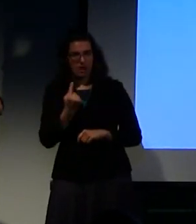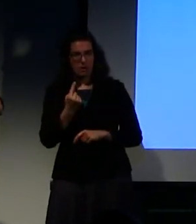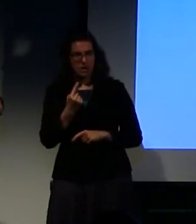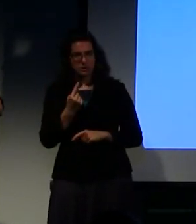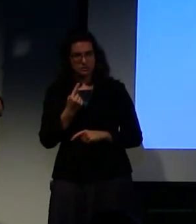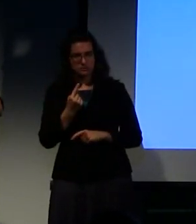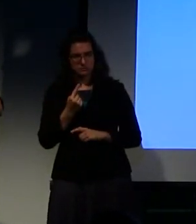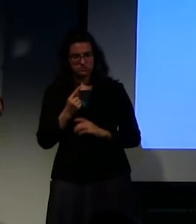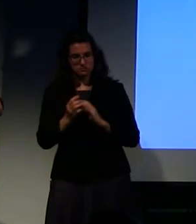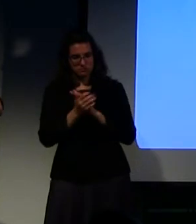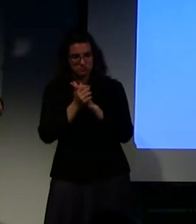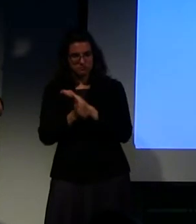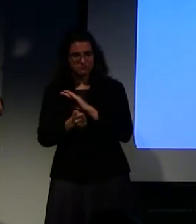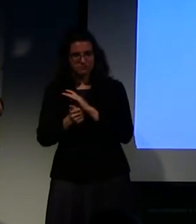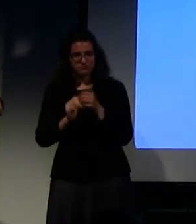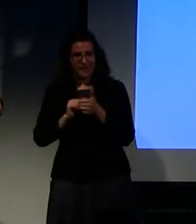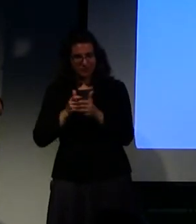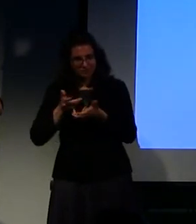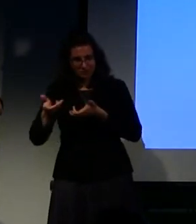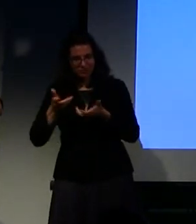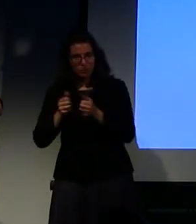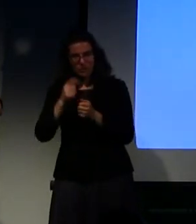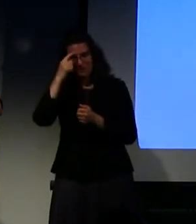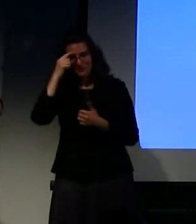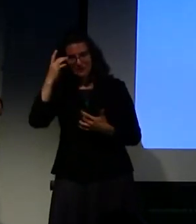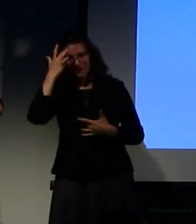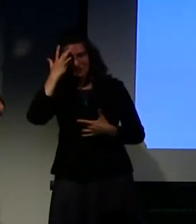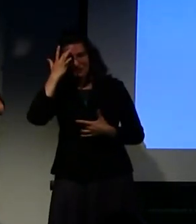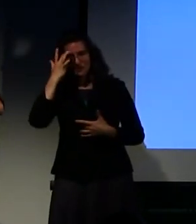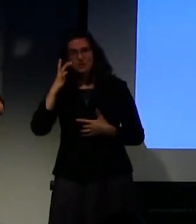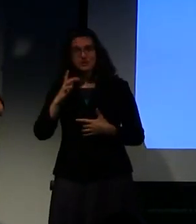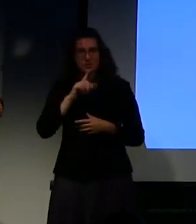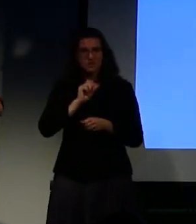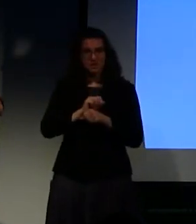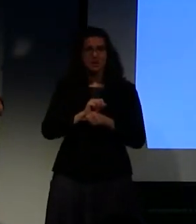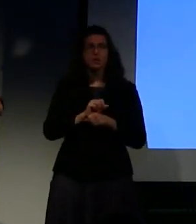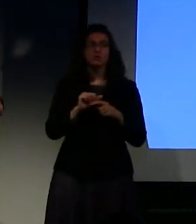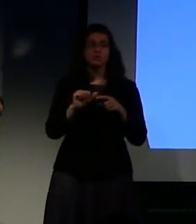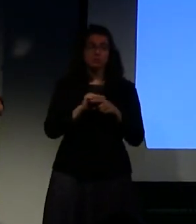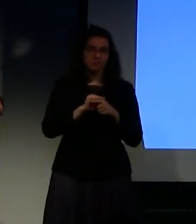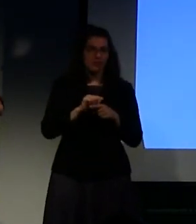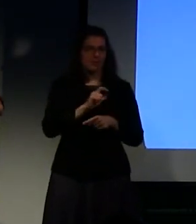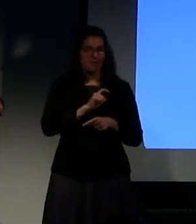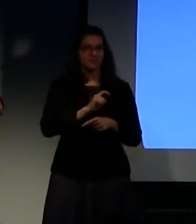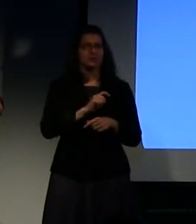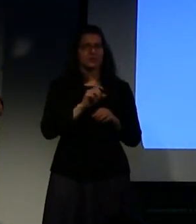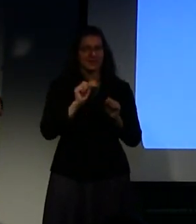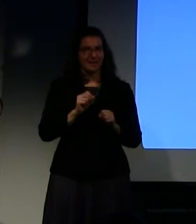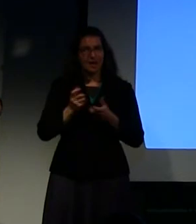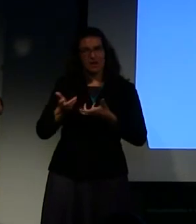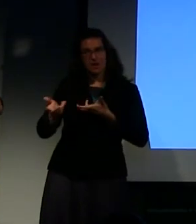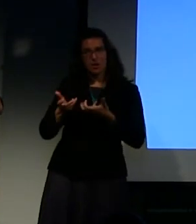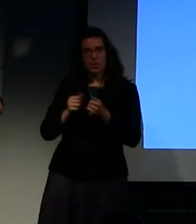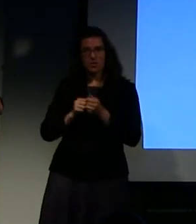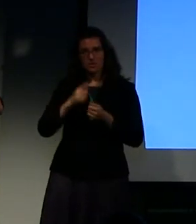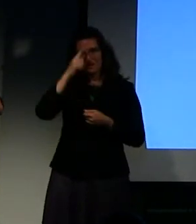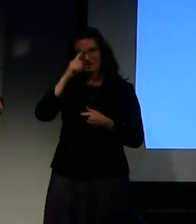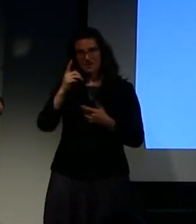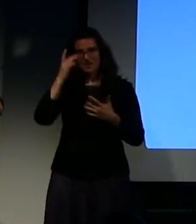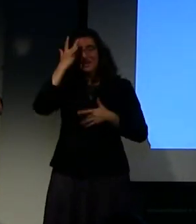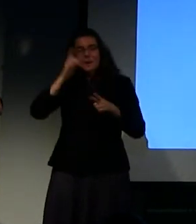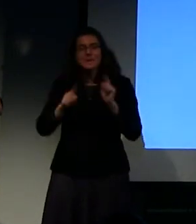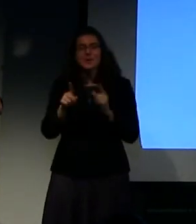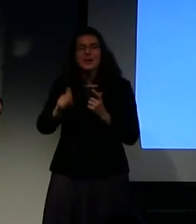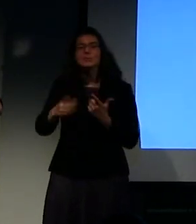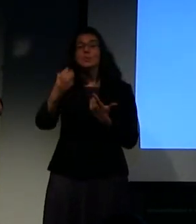the mentally ill. So there actually are trained officers to deal with mental illness. But you have to know these things. You have